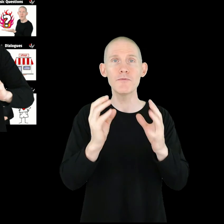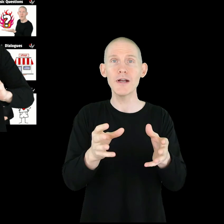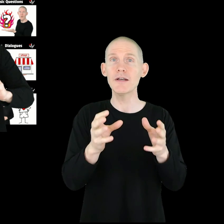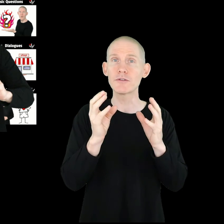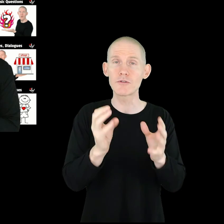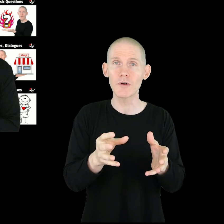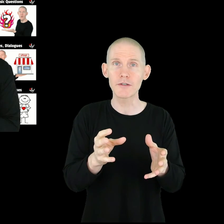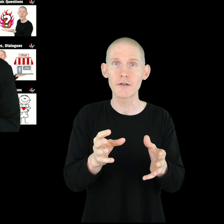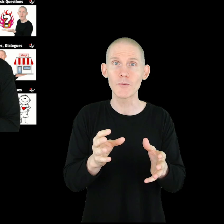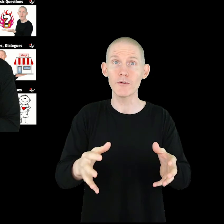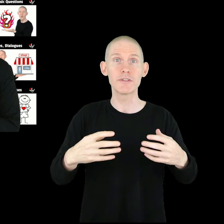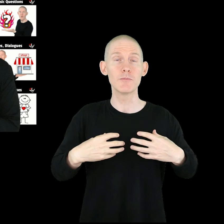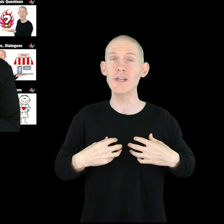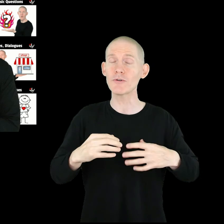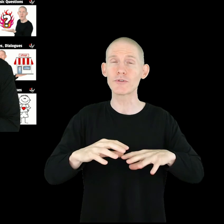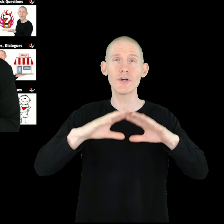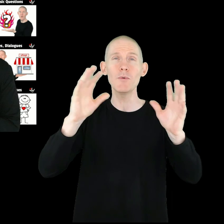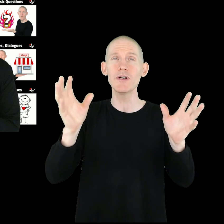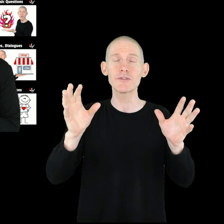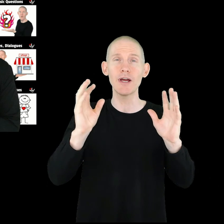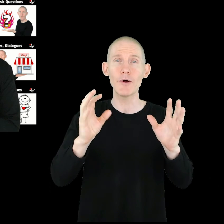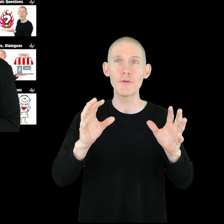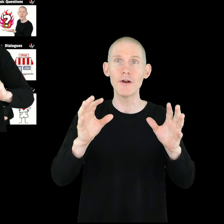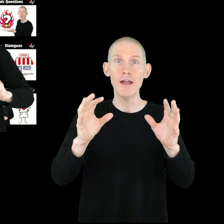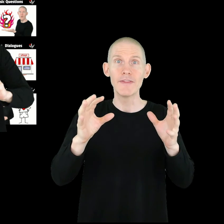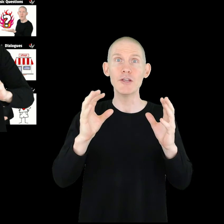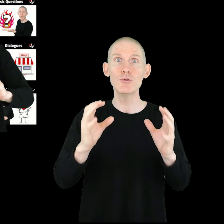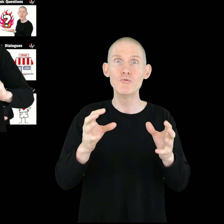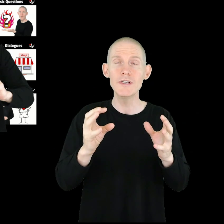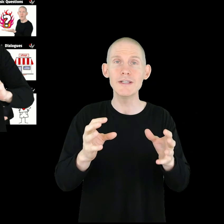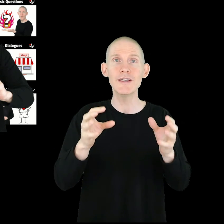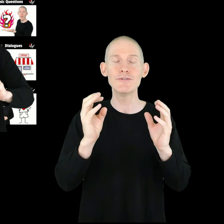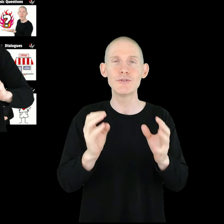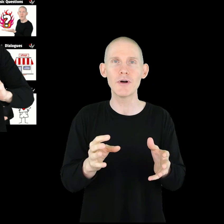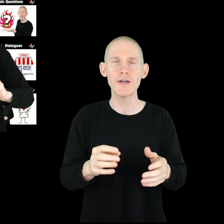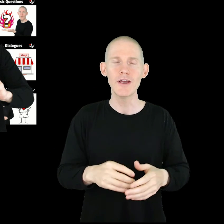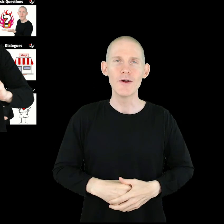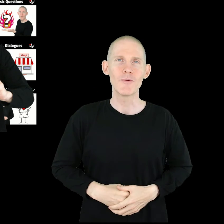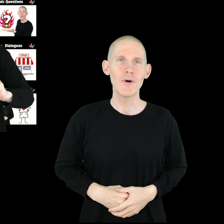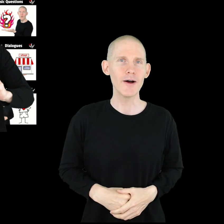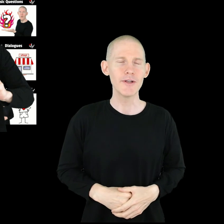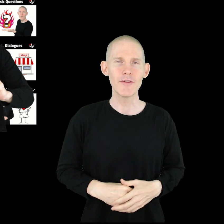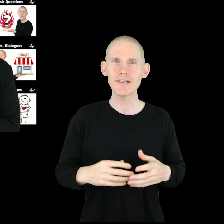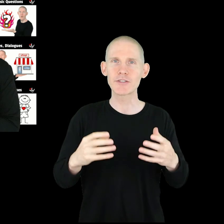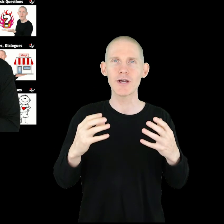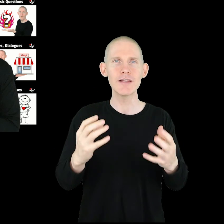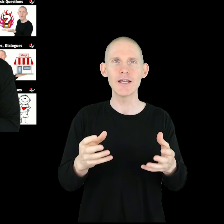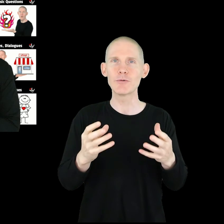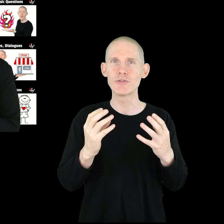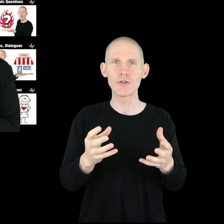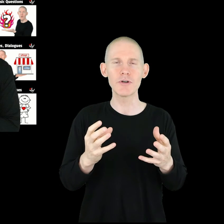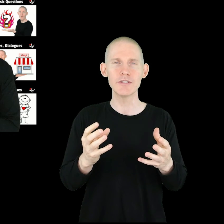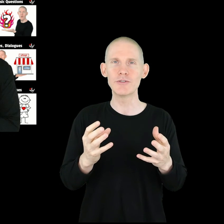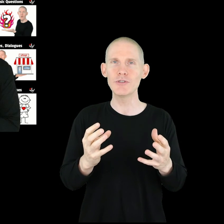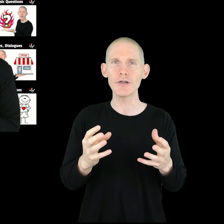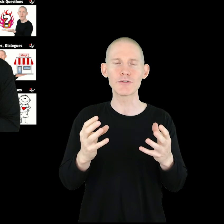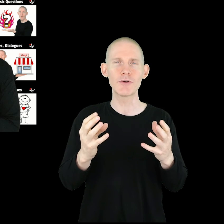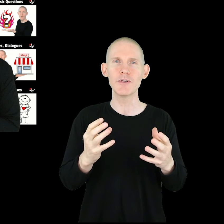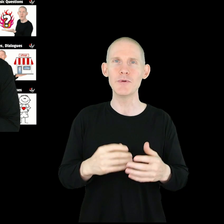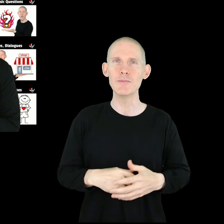an instructor, whether it's me or someone else out there that you really enjoy, wow, now that sign language journey is just going to be